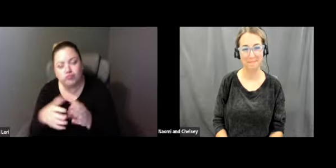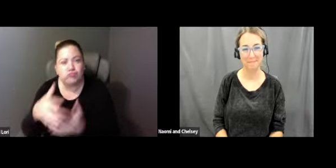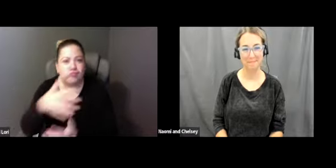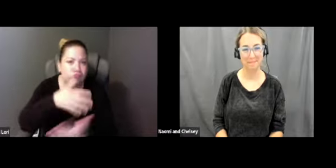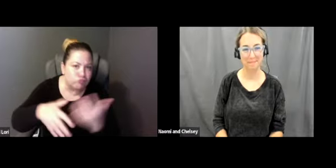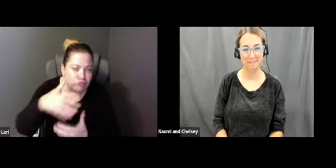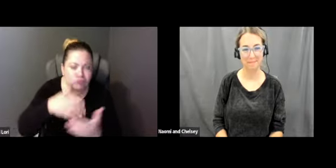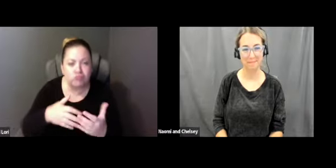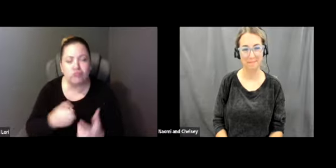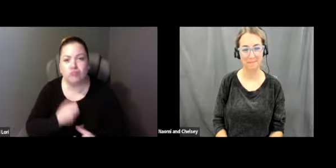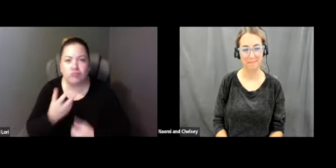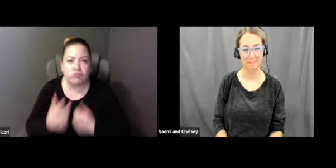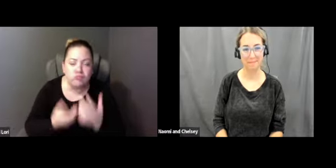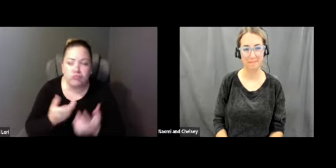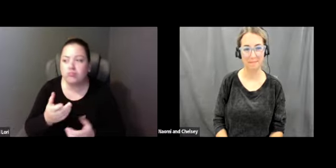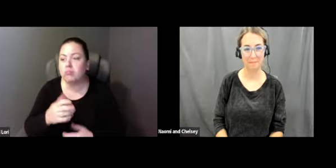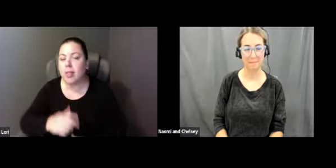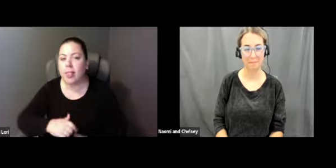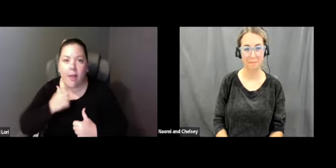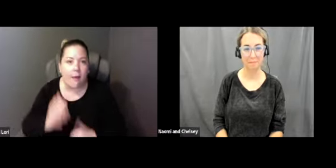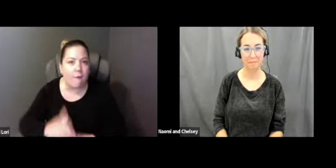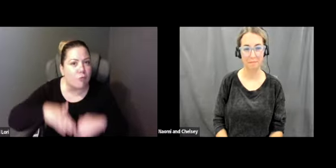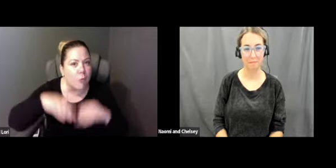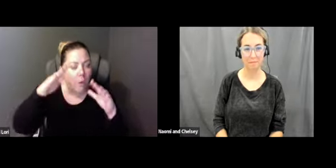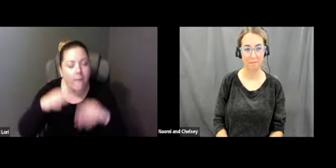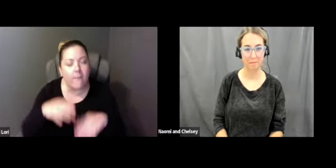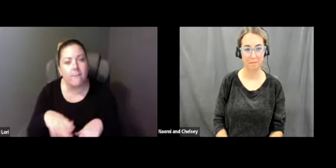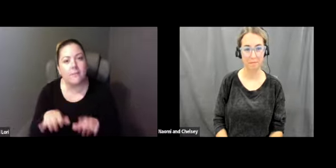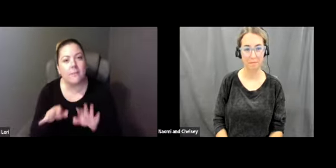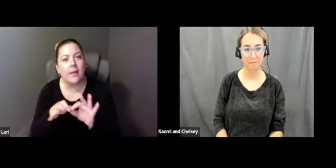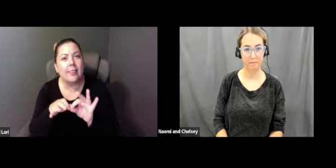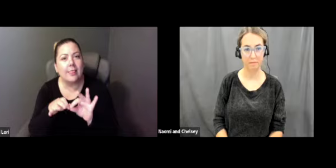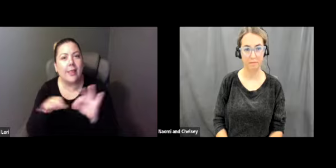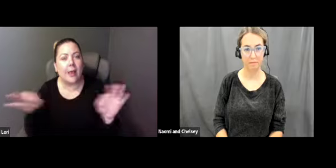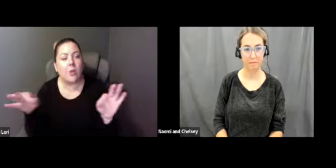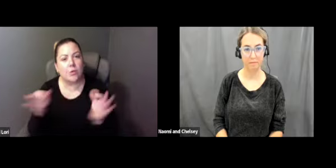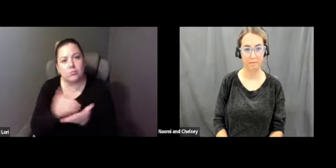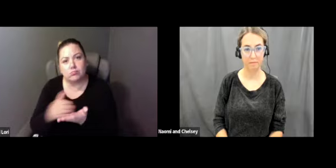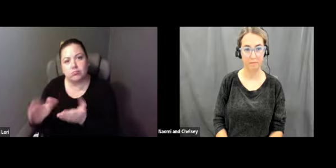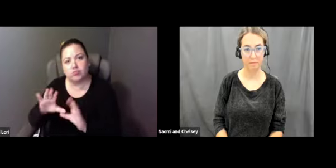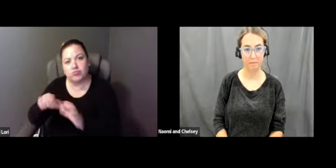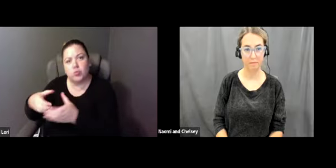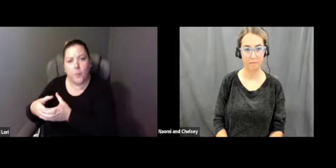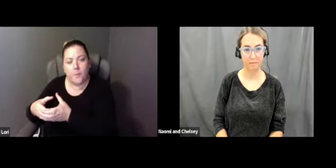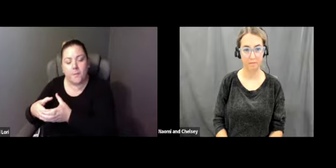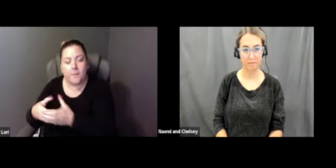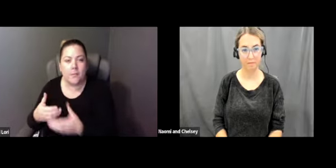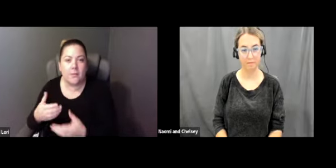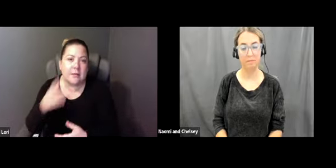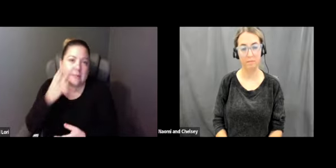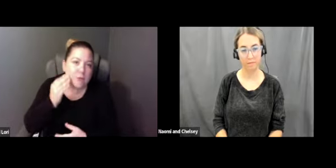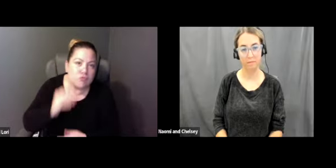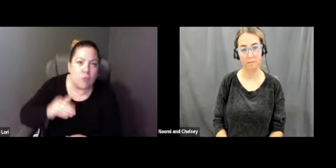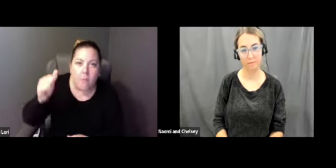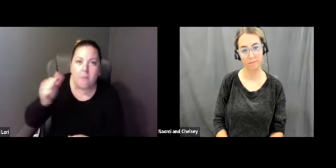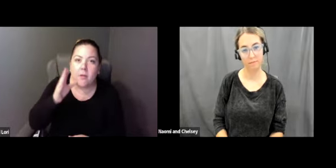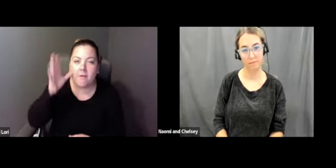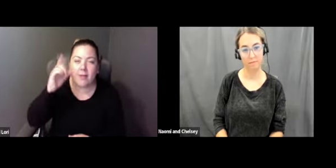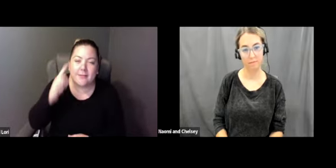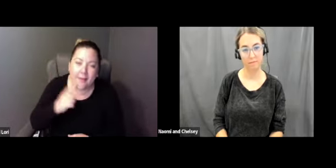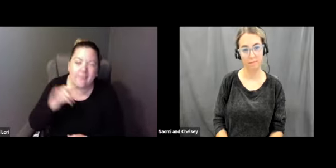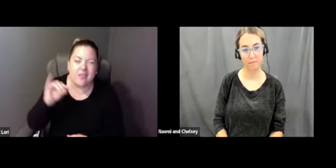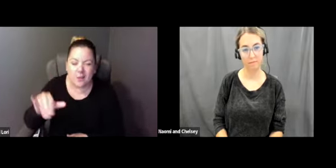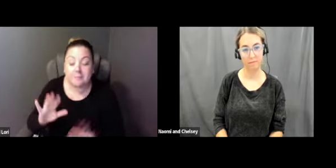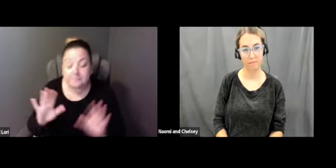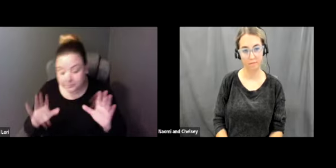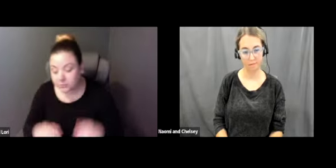a deaf home and a deaf family and in linguistic minority groups. So I